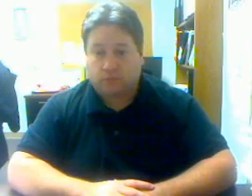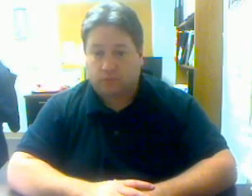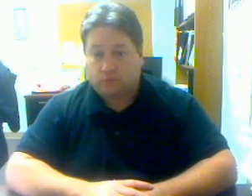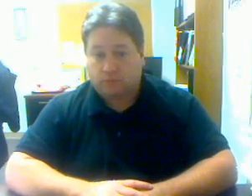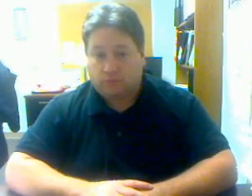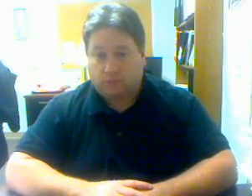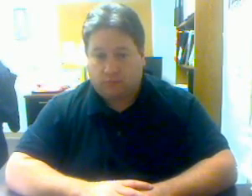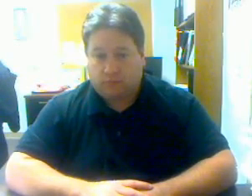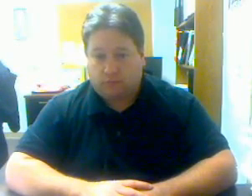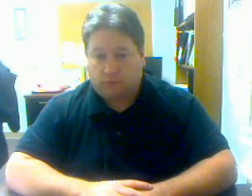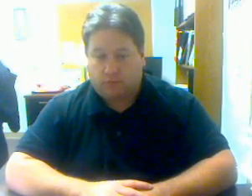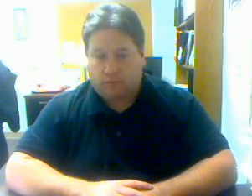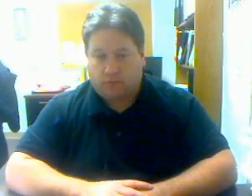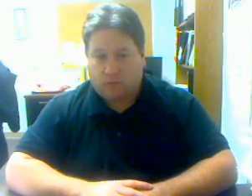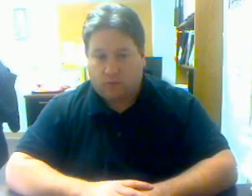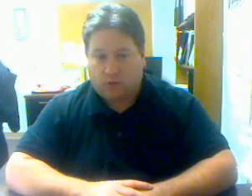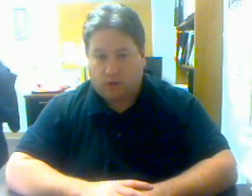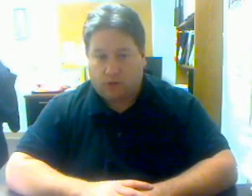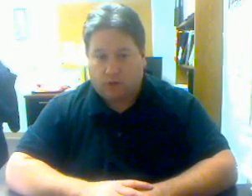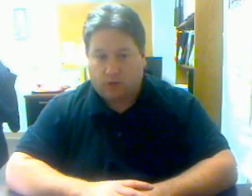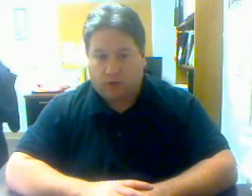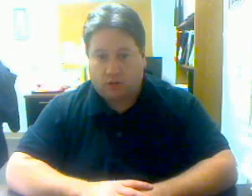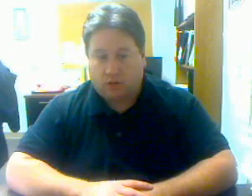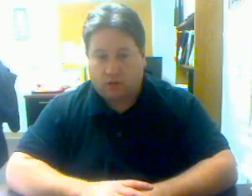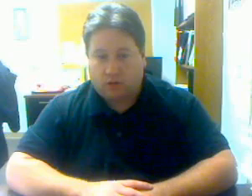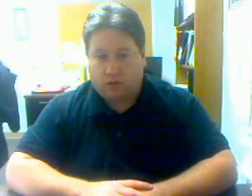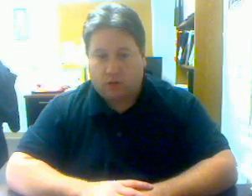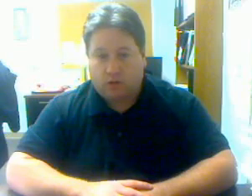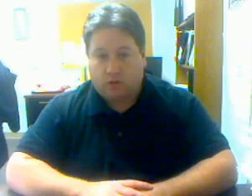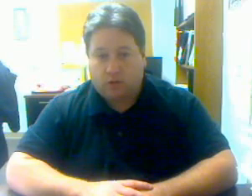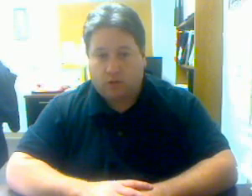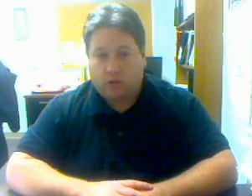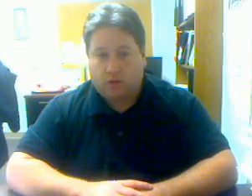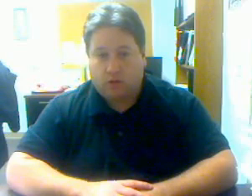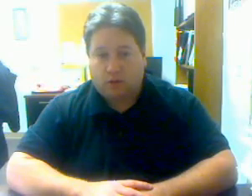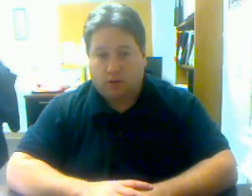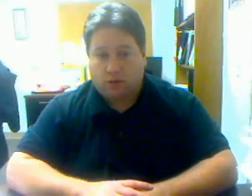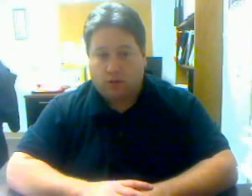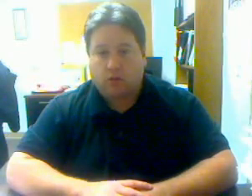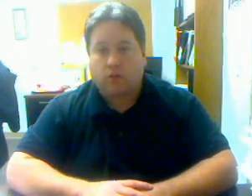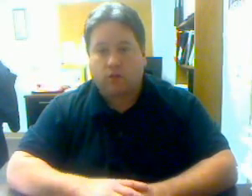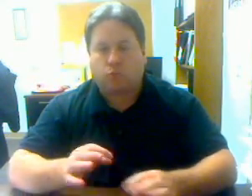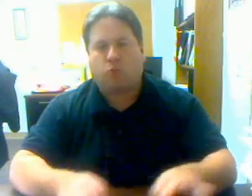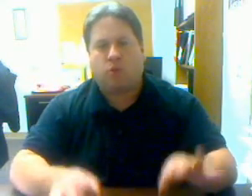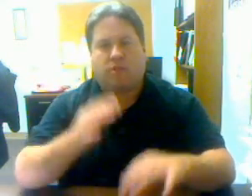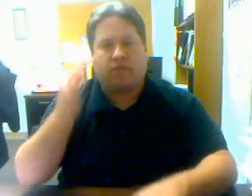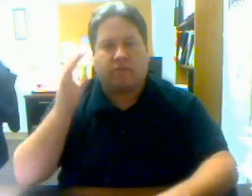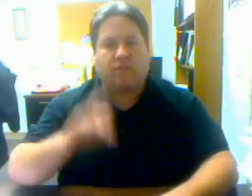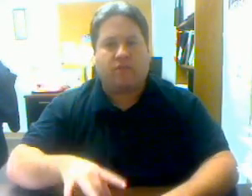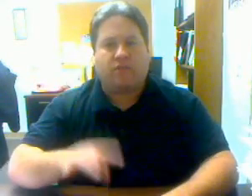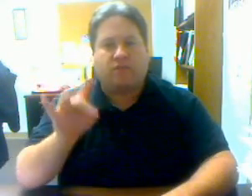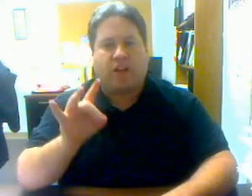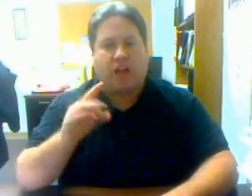finding out what the problem point is, where the behavior starts. Or maybe it might have given